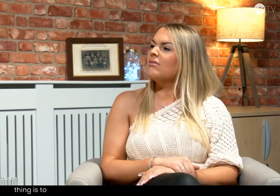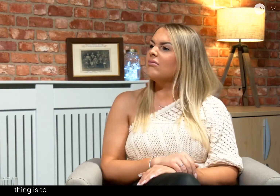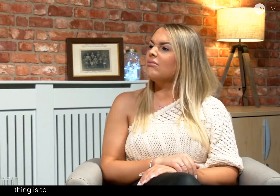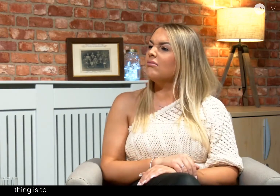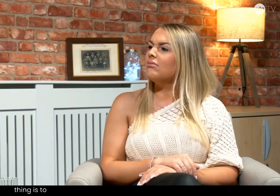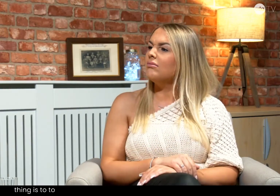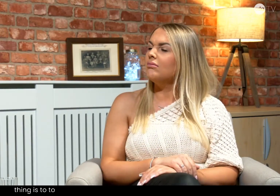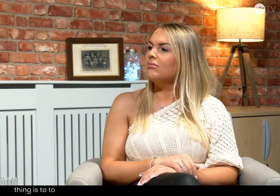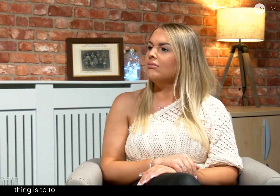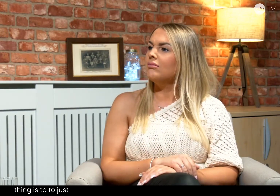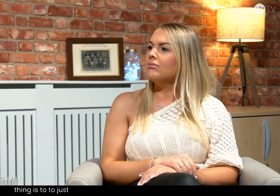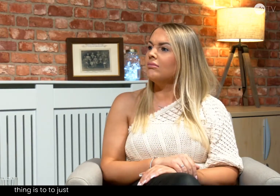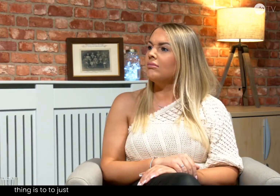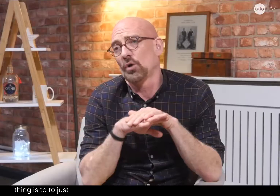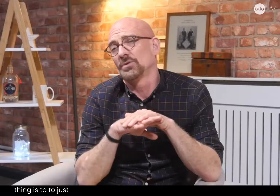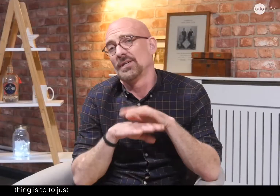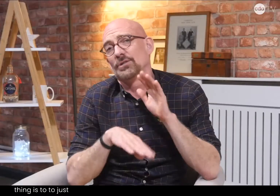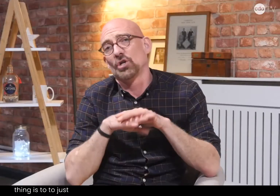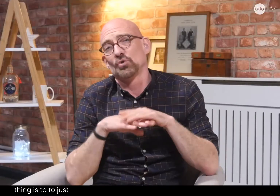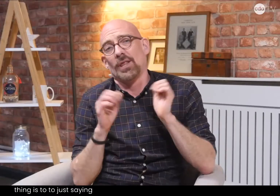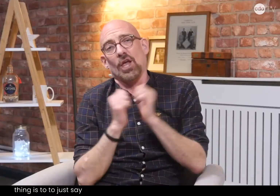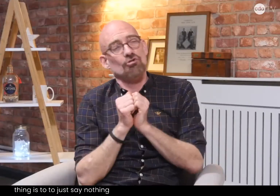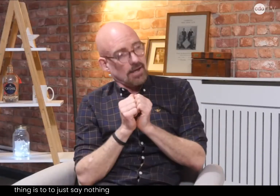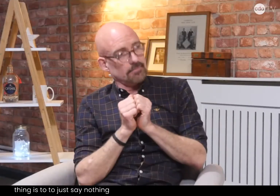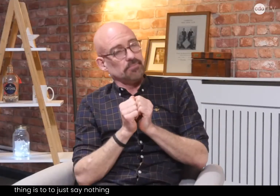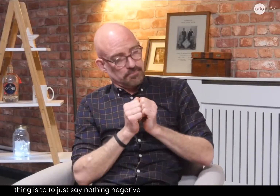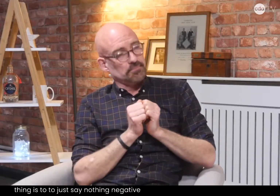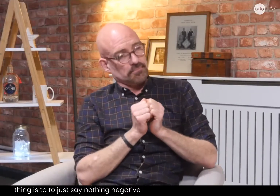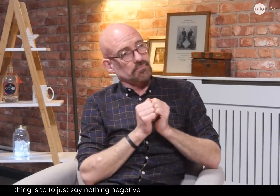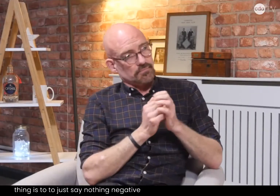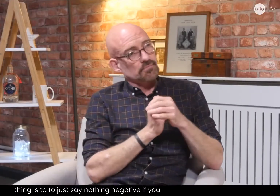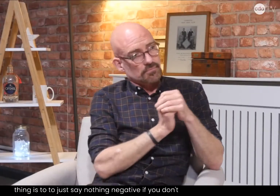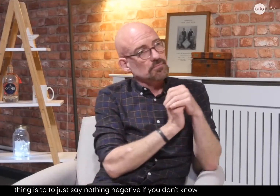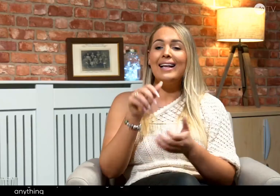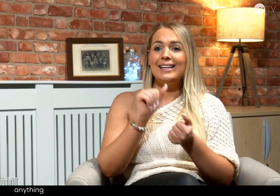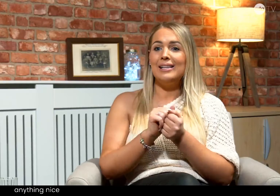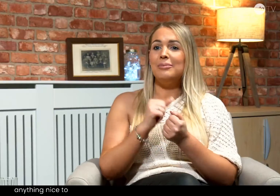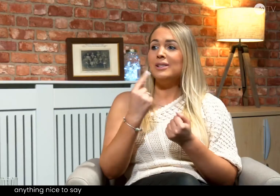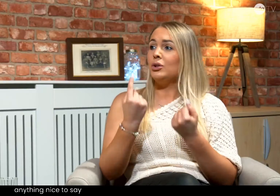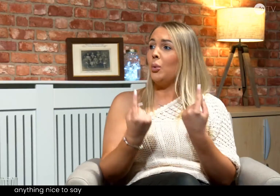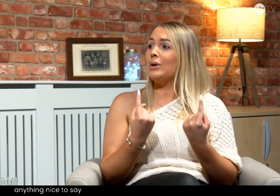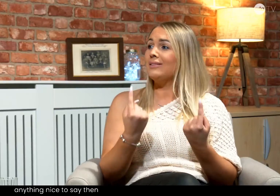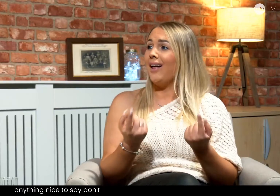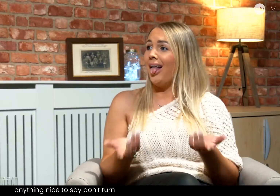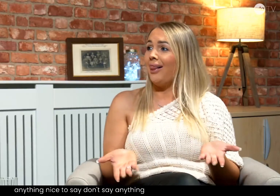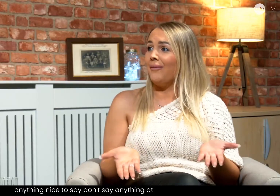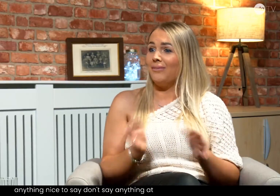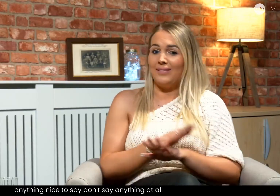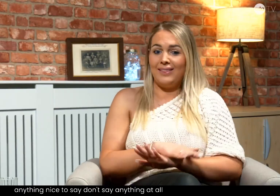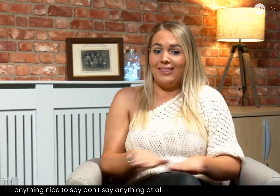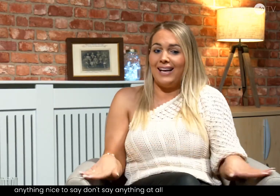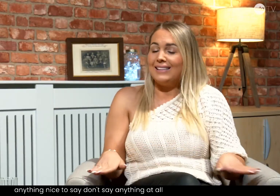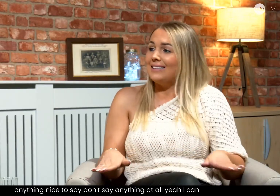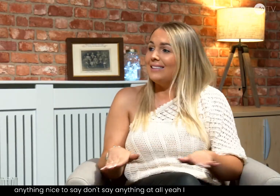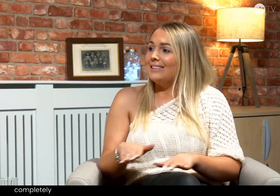just say nothing negative. If you don't have anything nice to say, don't say anything at all. Yeah, I completely agree. You know,